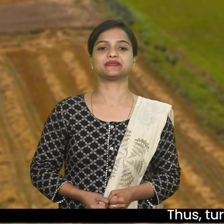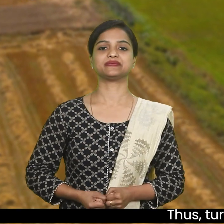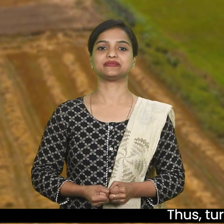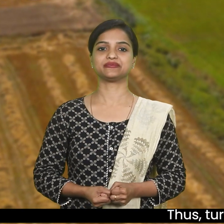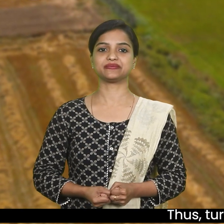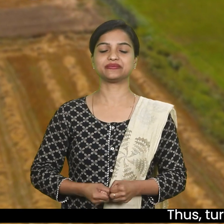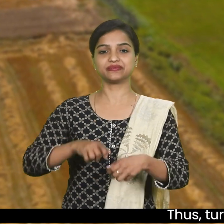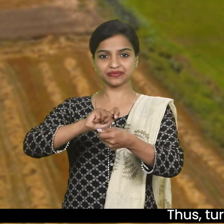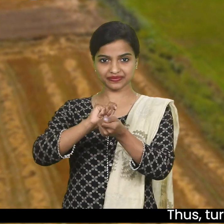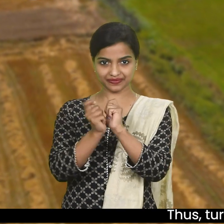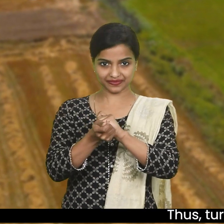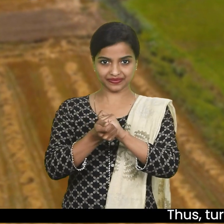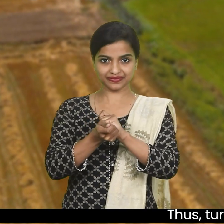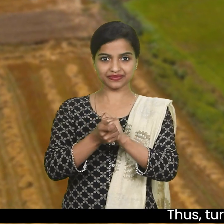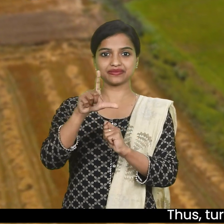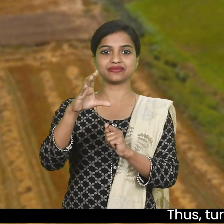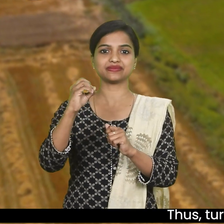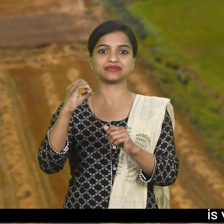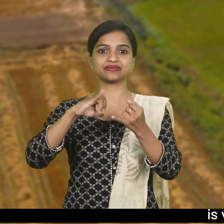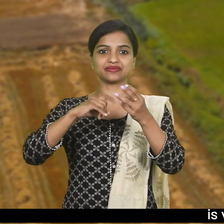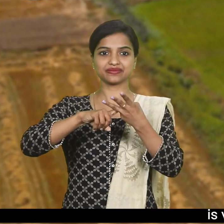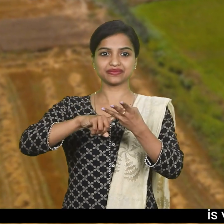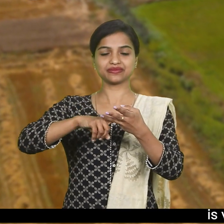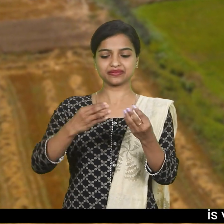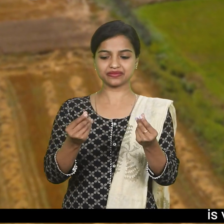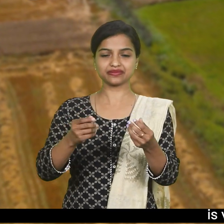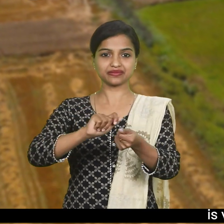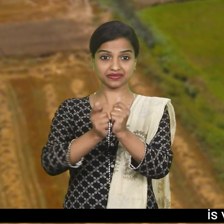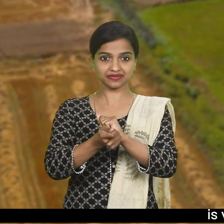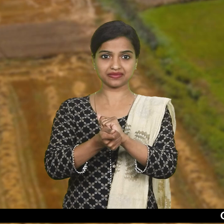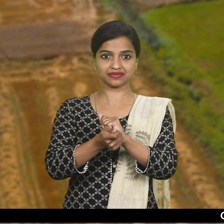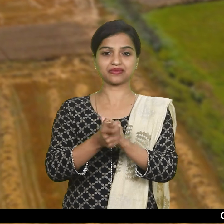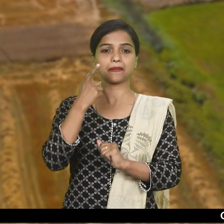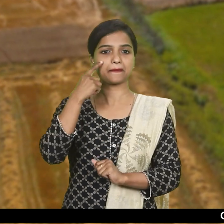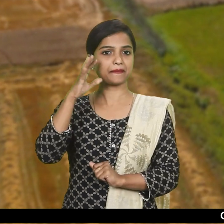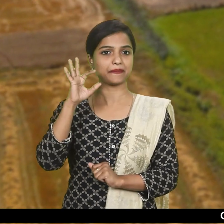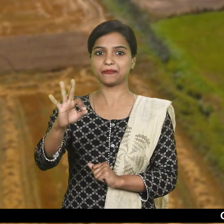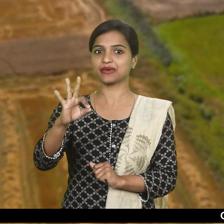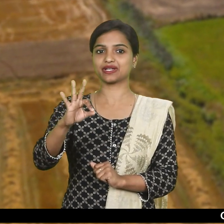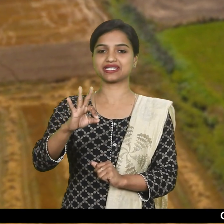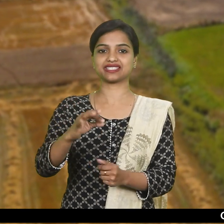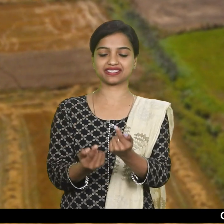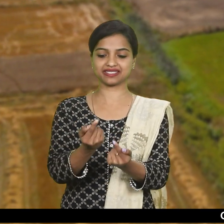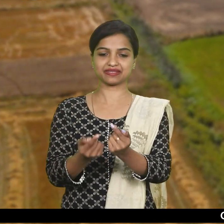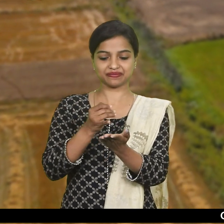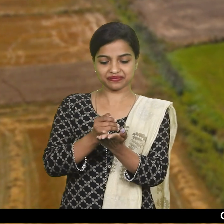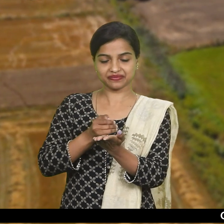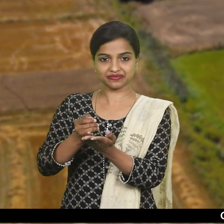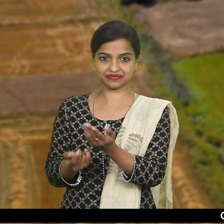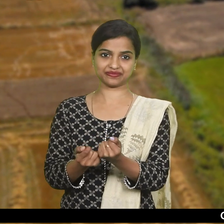Thus, turning and loosening the soil is very important for the cultivation of crops.